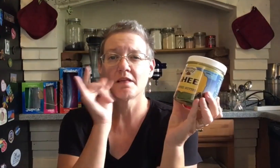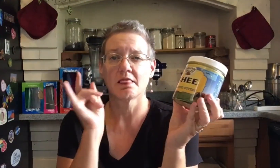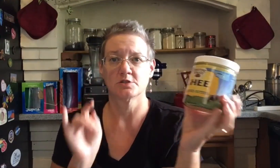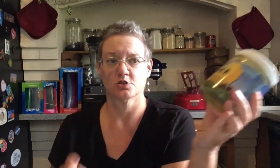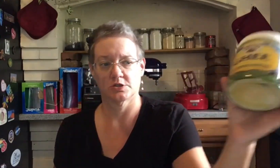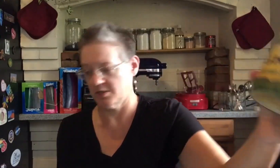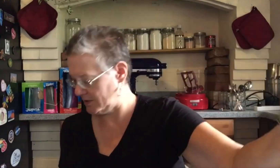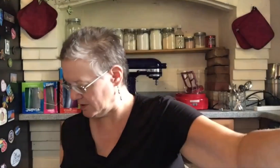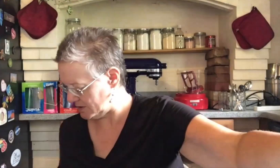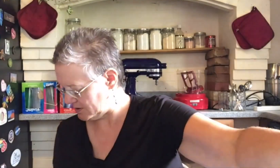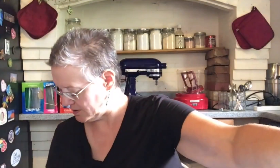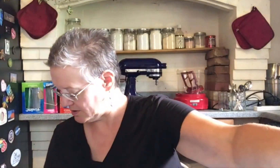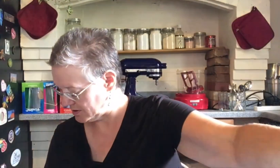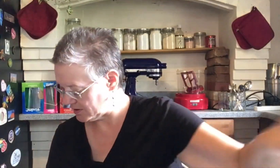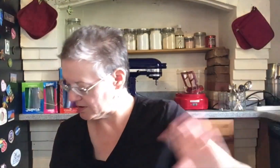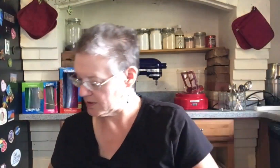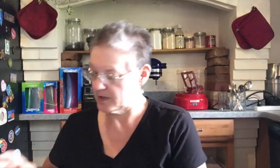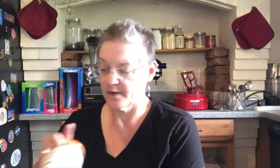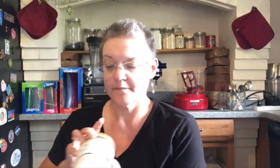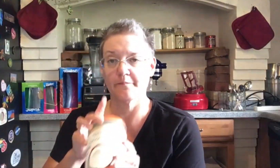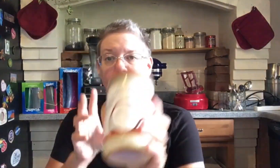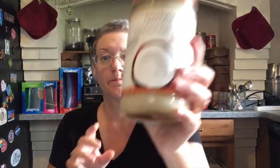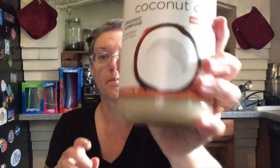This stuff is delicious.